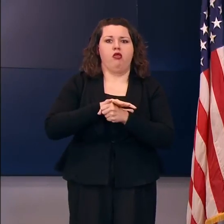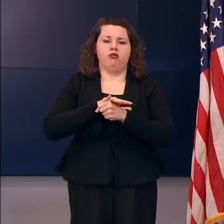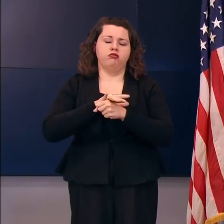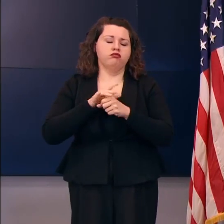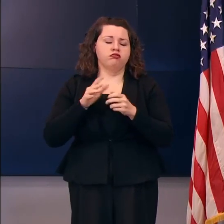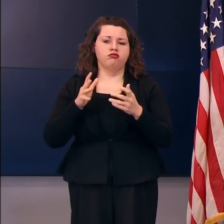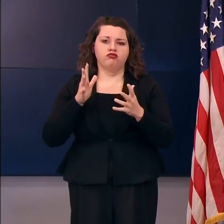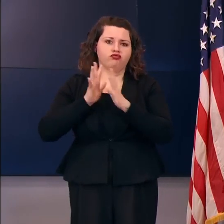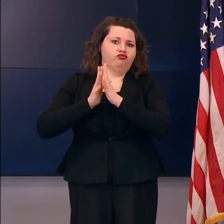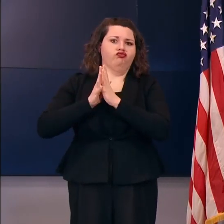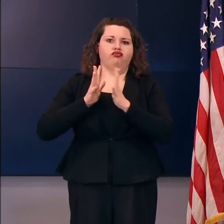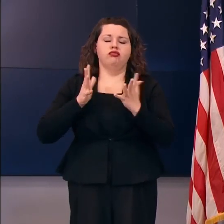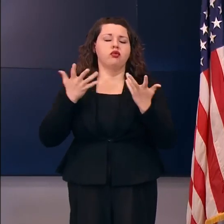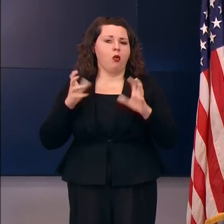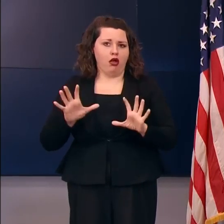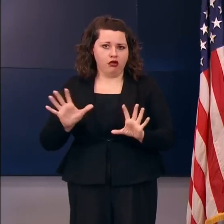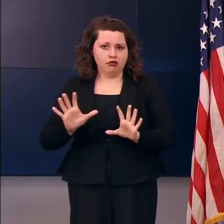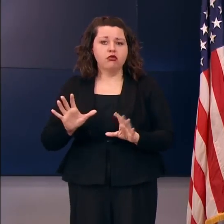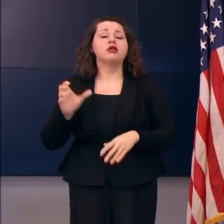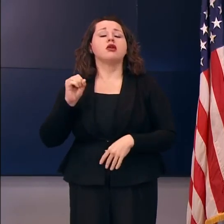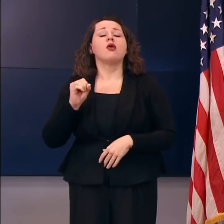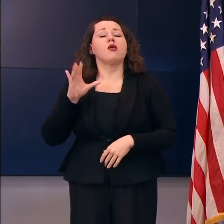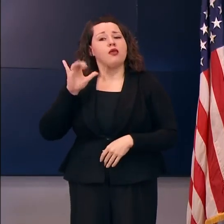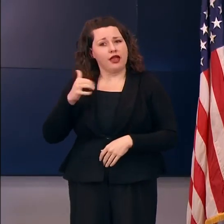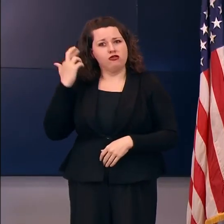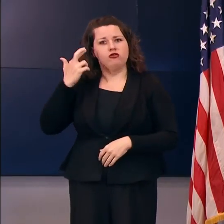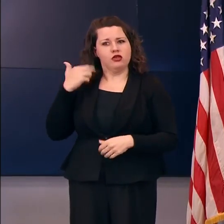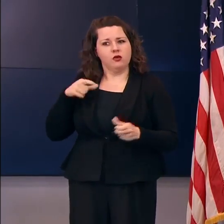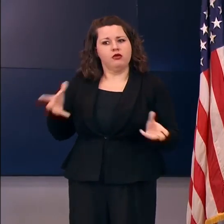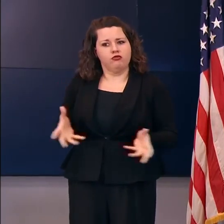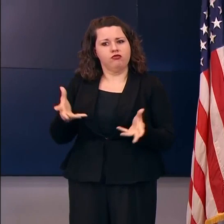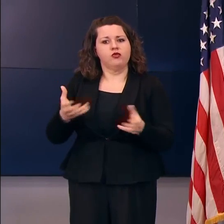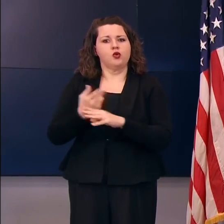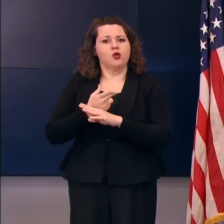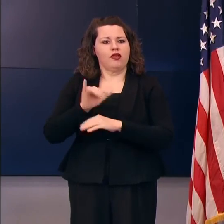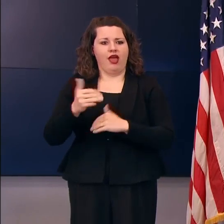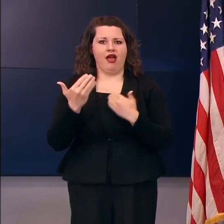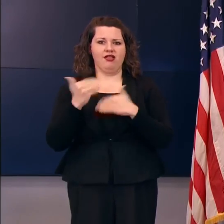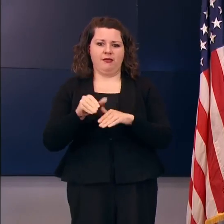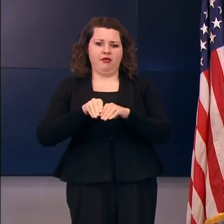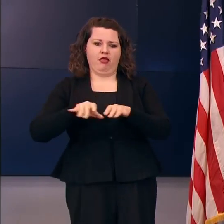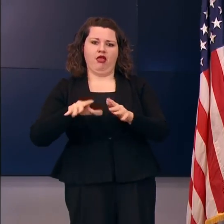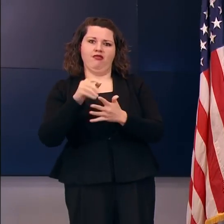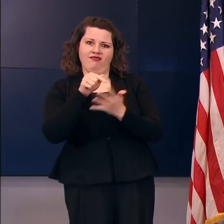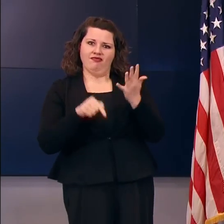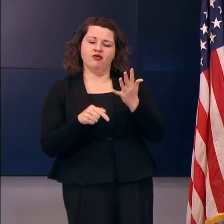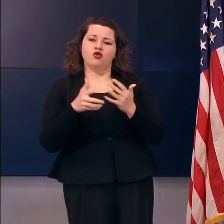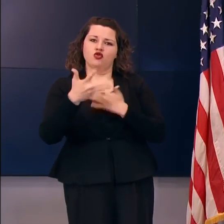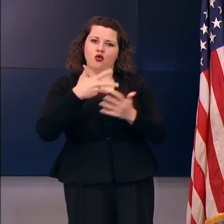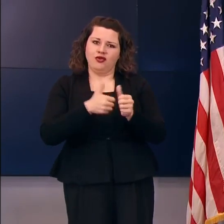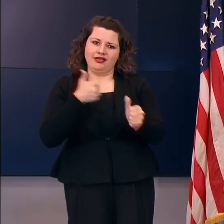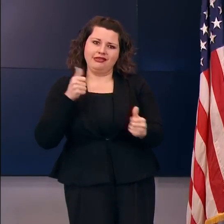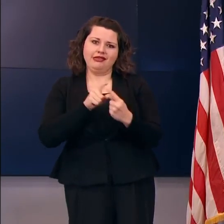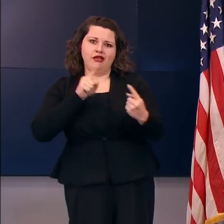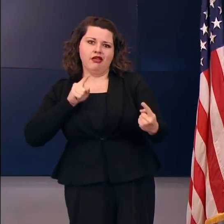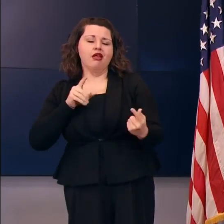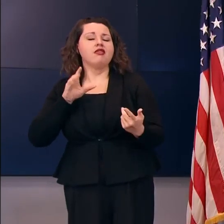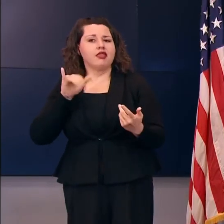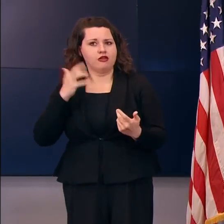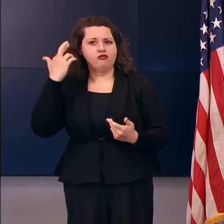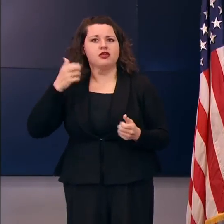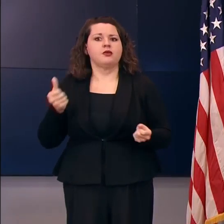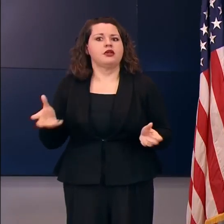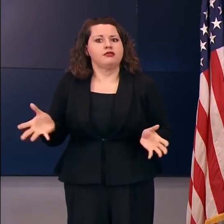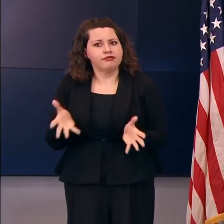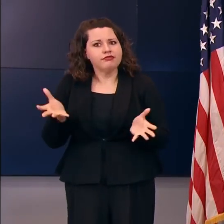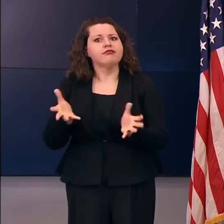it. That's what we're doing by encouraging the use of these public health mitigation and social distancing strategies. That's why we urge